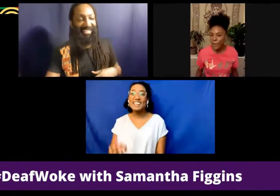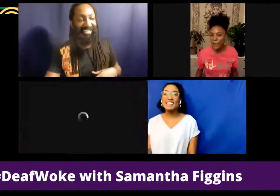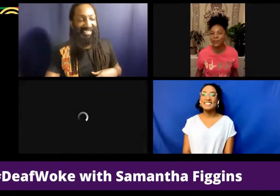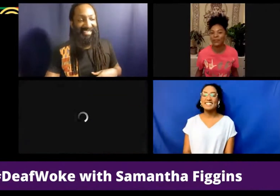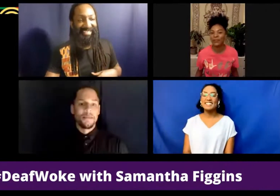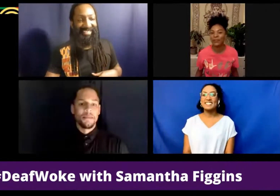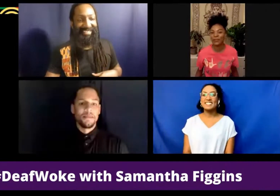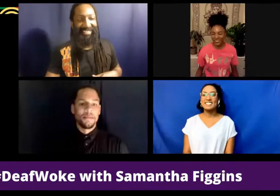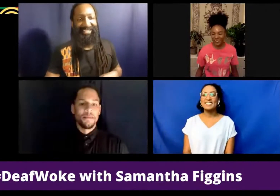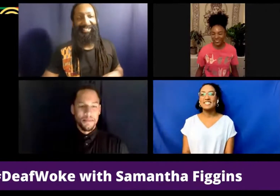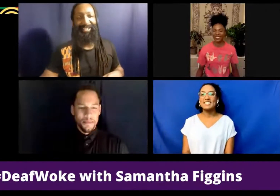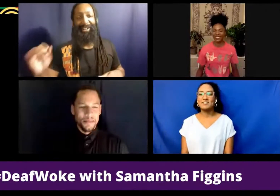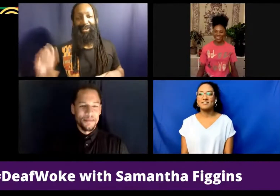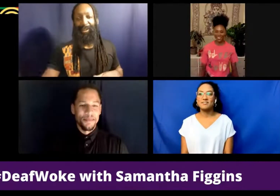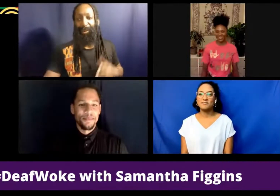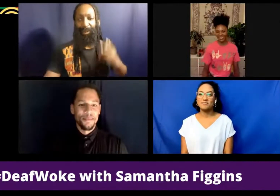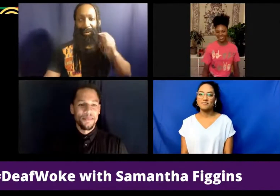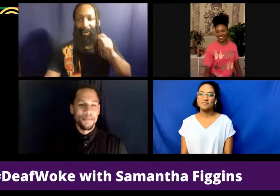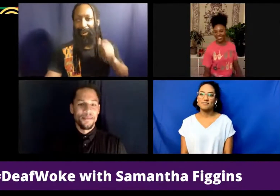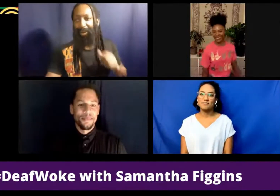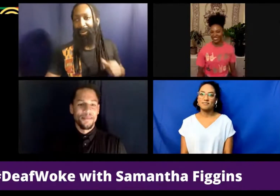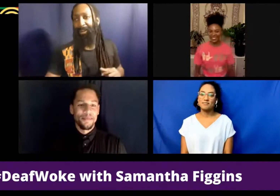there. Yeah.